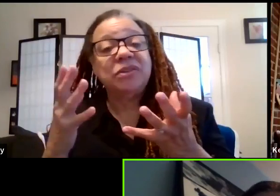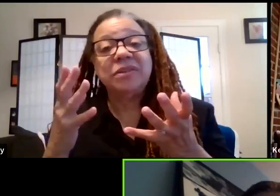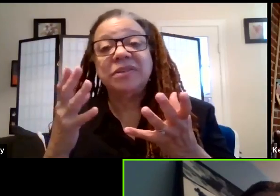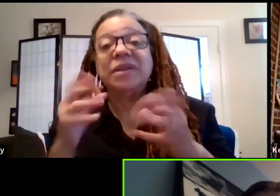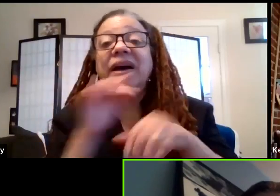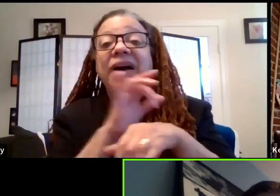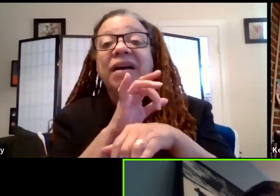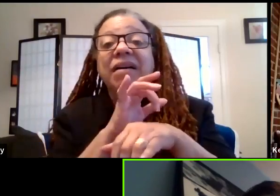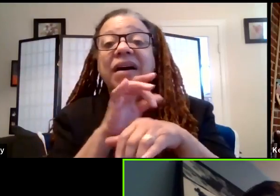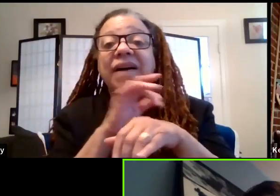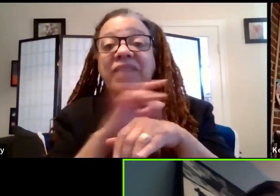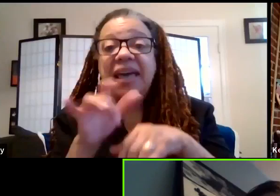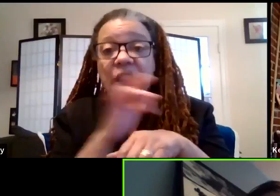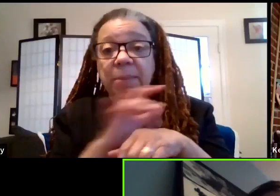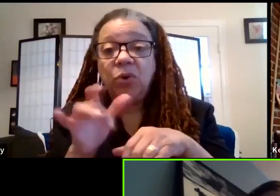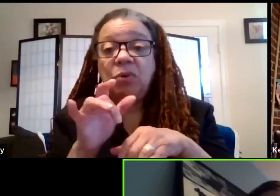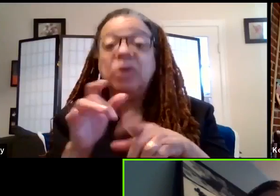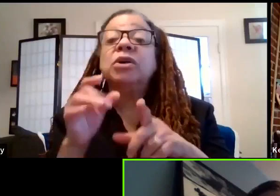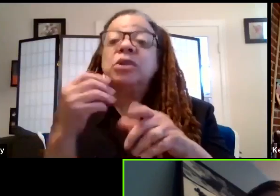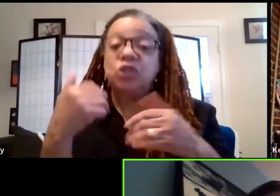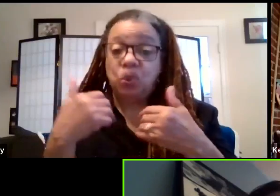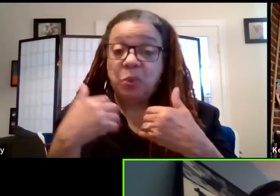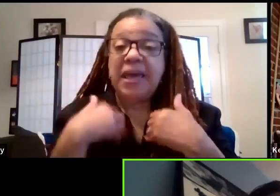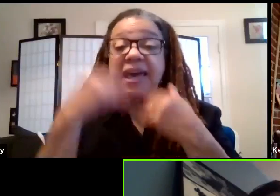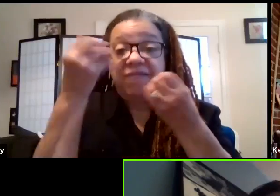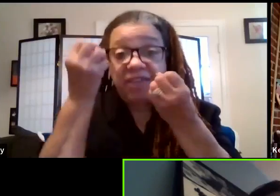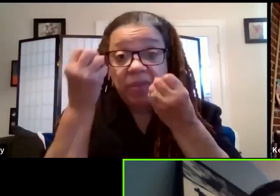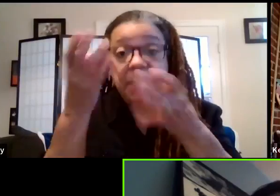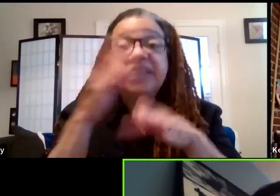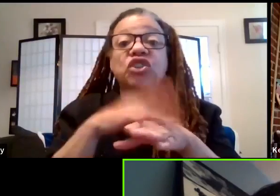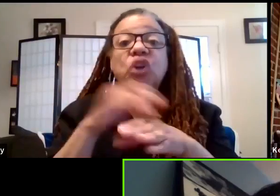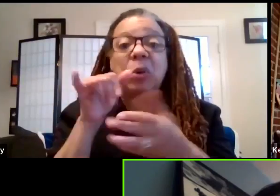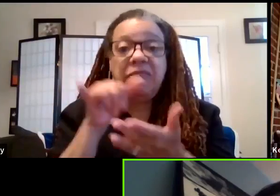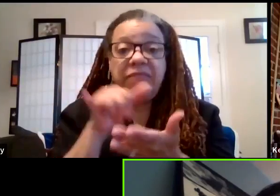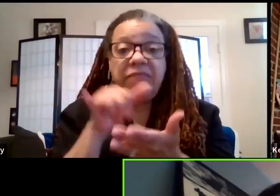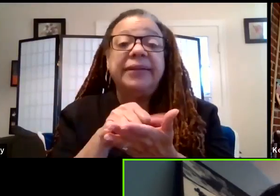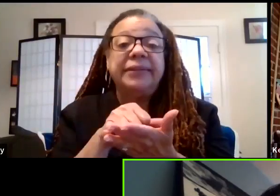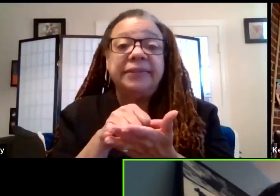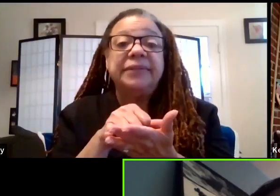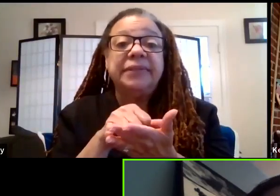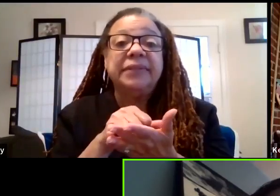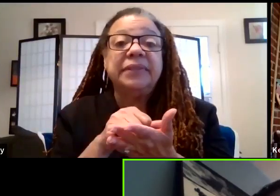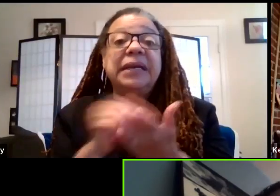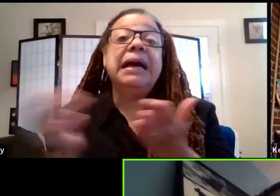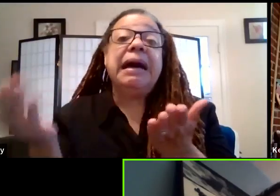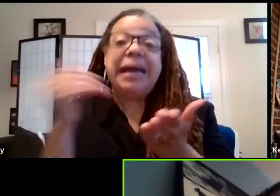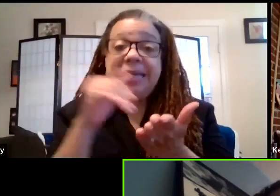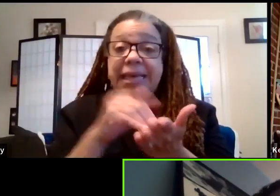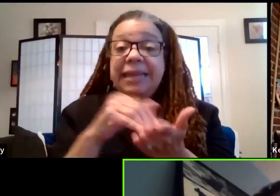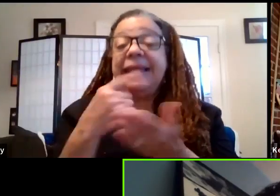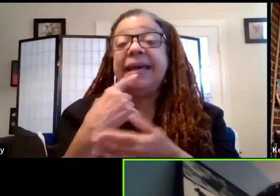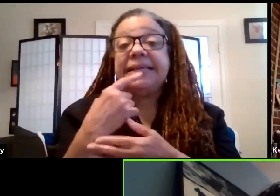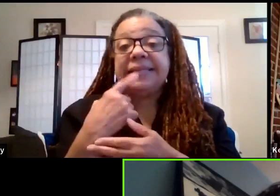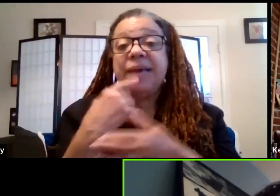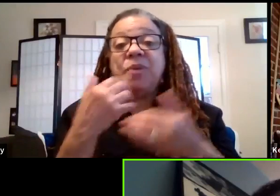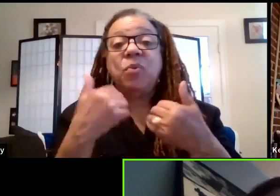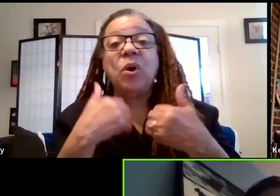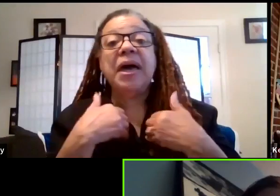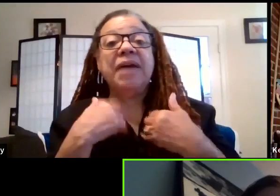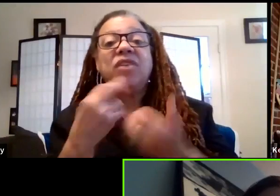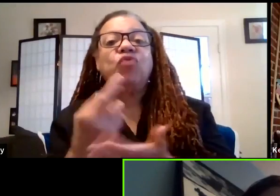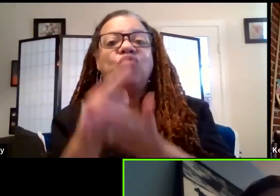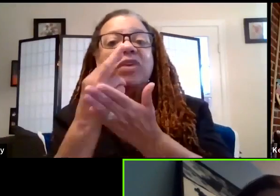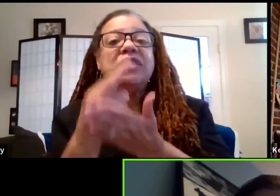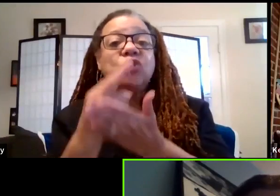So we do have information on that. We are putting together again, like I said, we're looking to have a resource